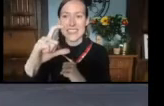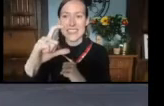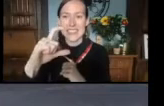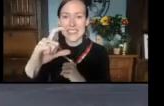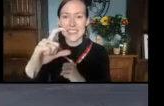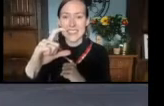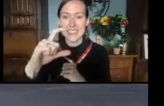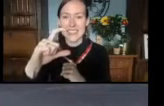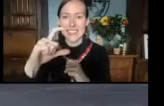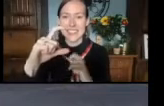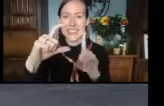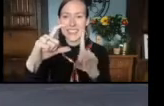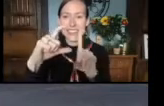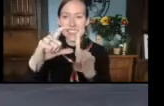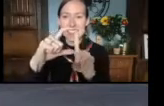C,